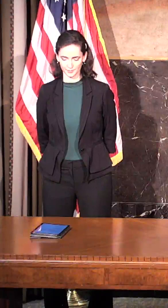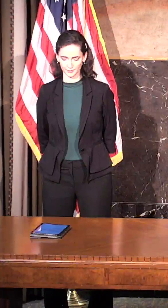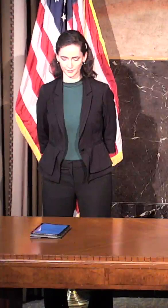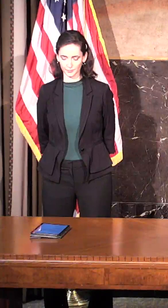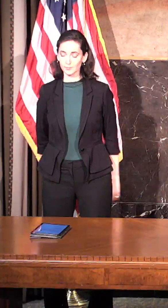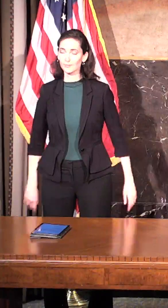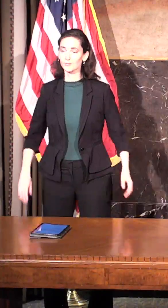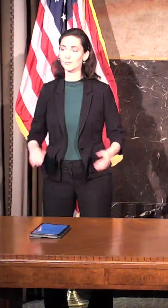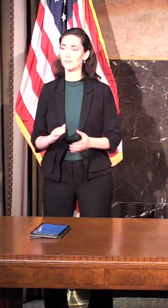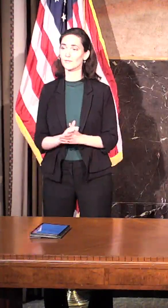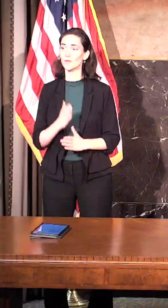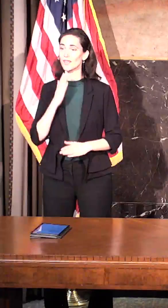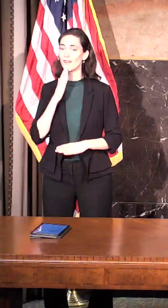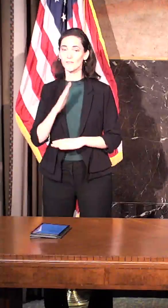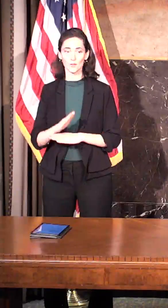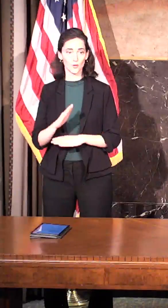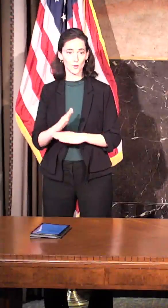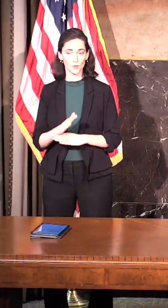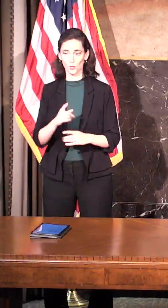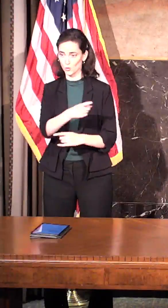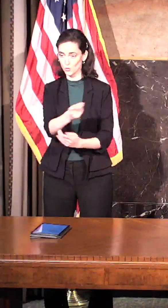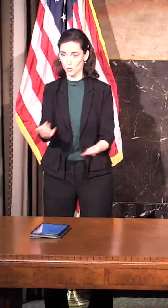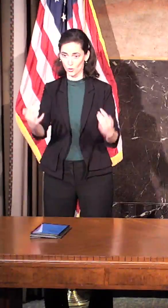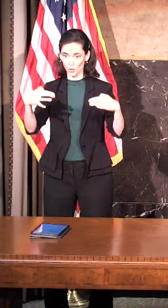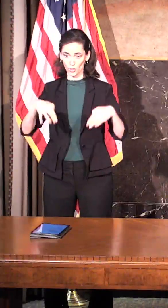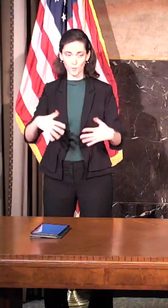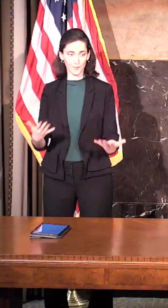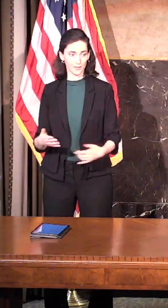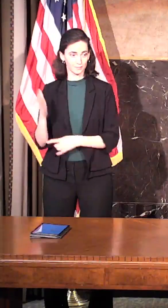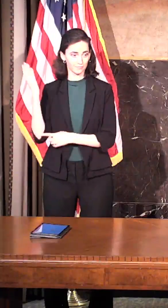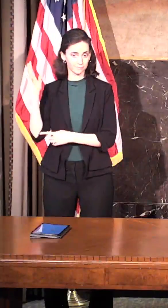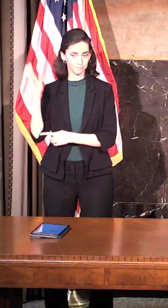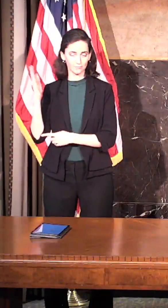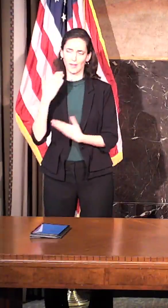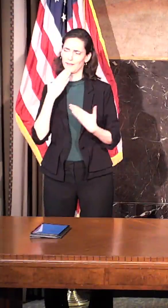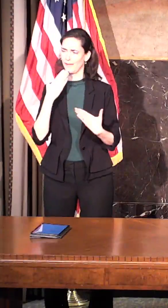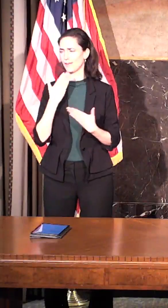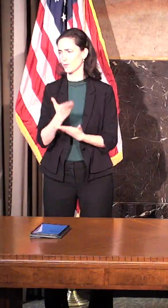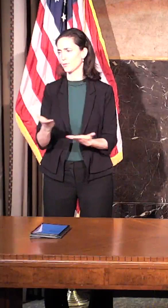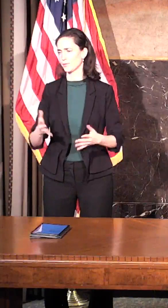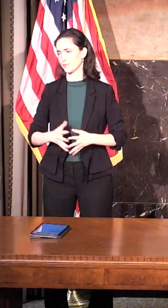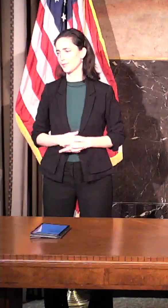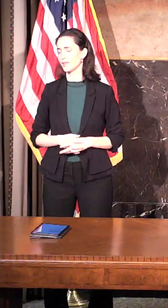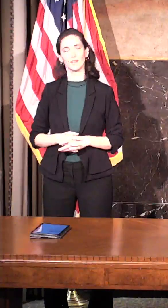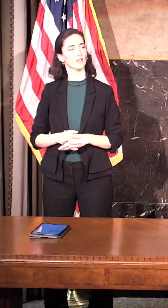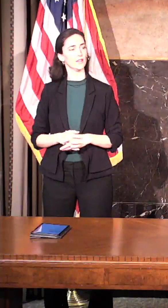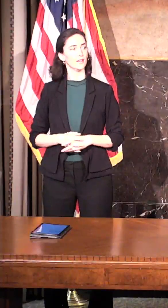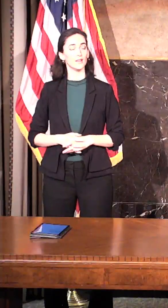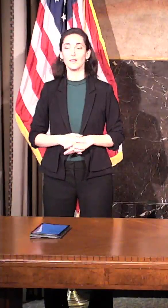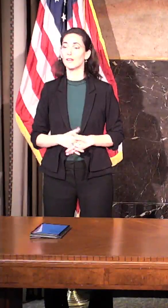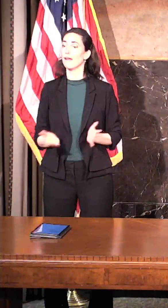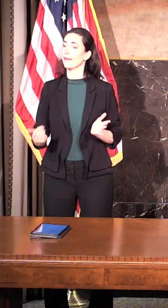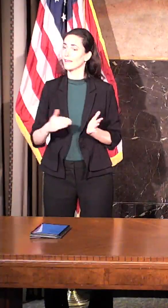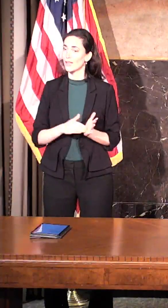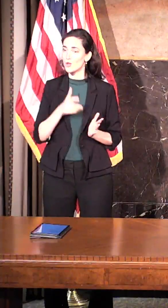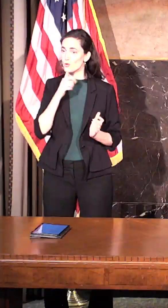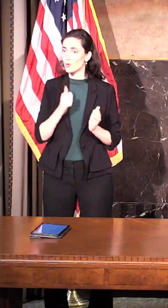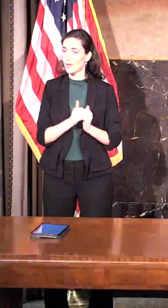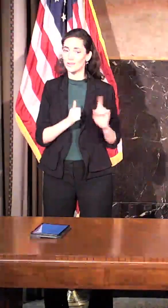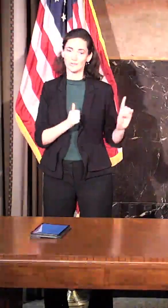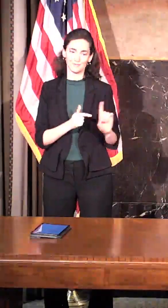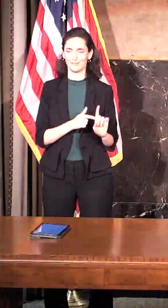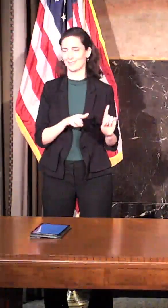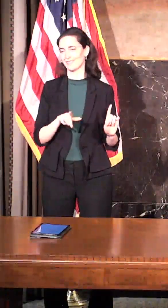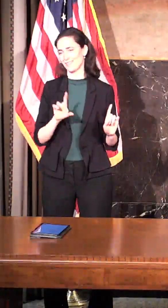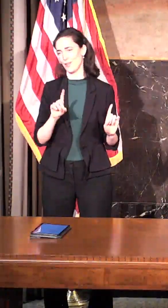Good afternoon, and thank you all for coming out this afternoon to this press conference. Joined again today, as usual, by Dr.